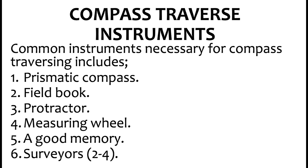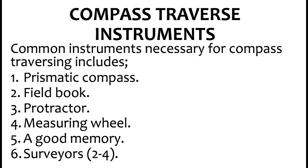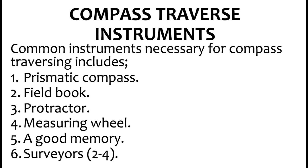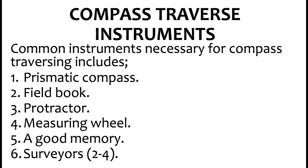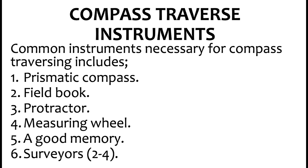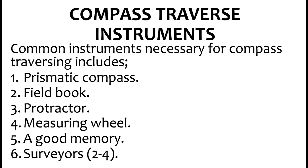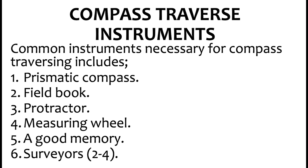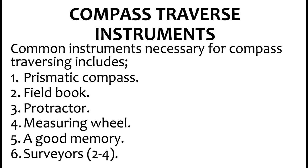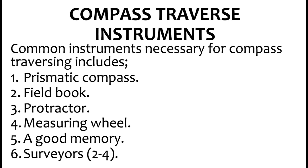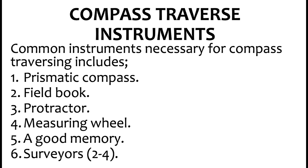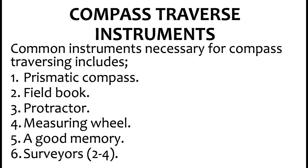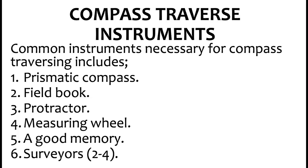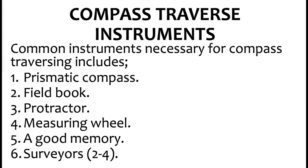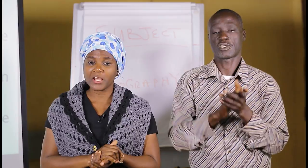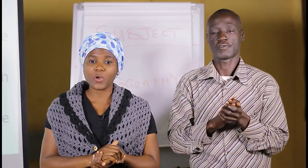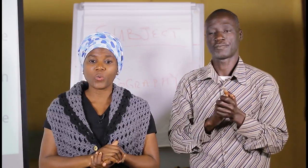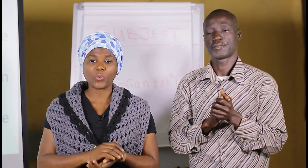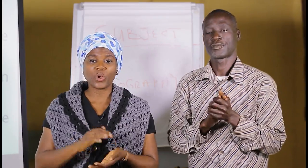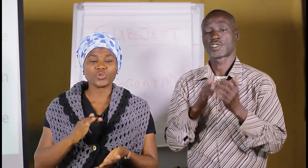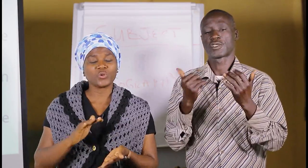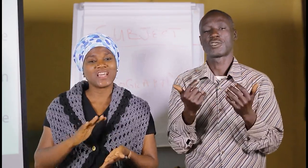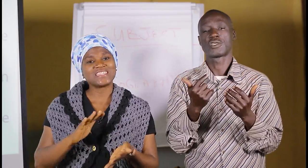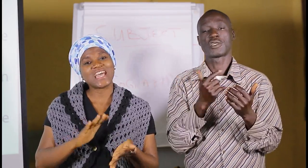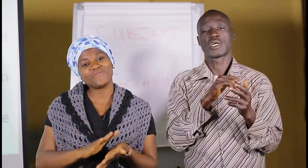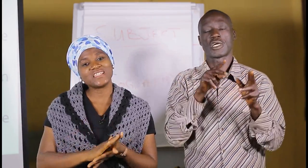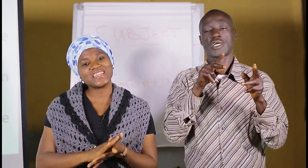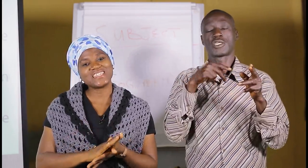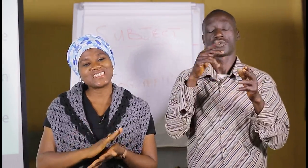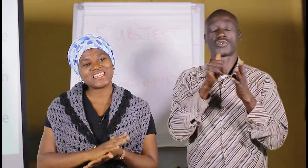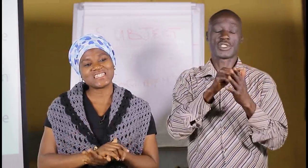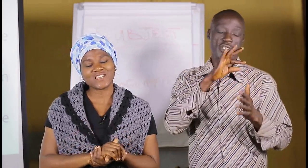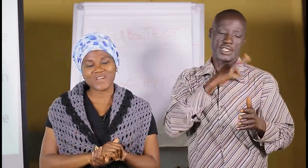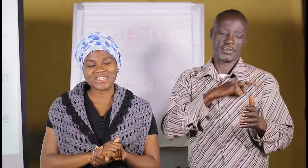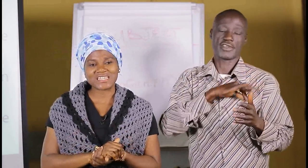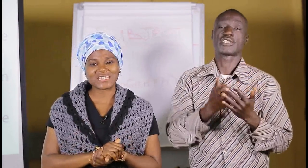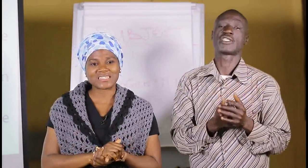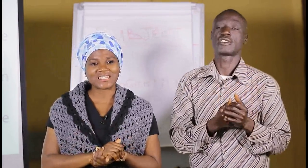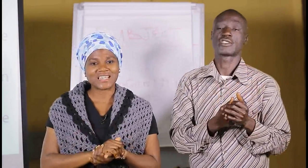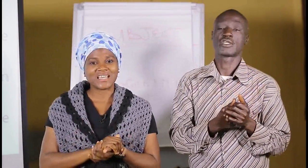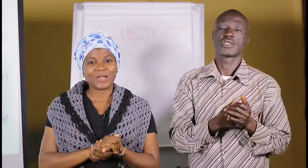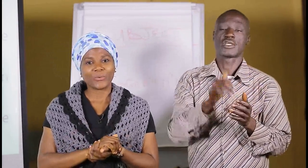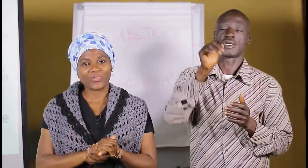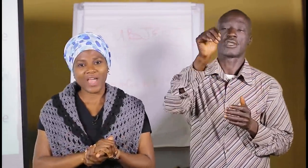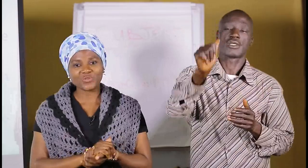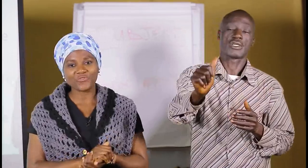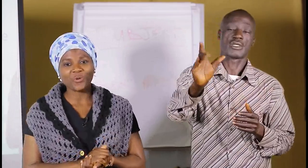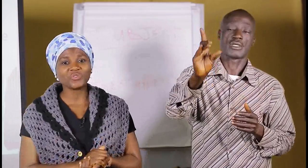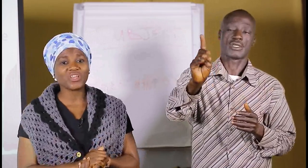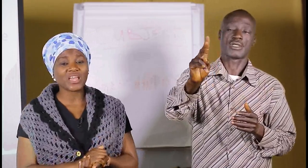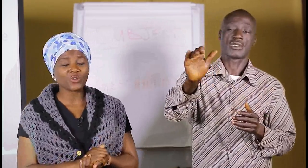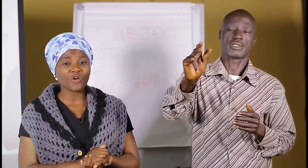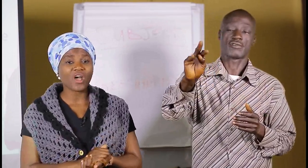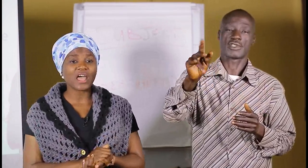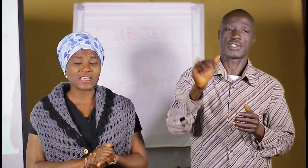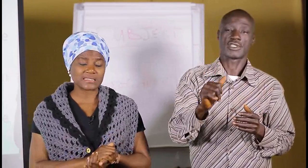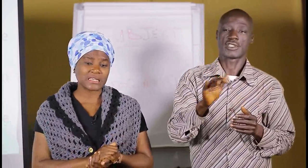the surveyor themselves. Now, we also looked at the advantages and disadvantages. With that, we've come to